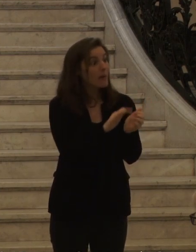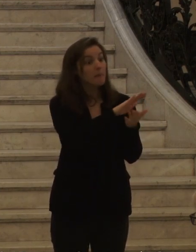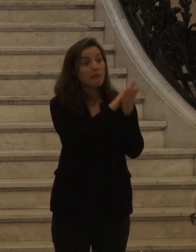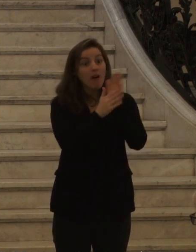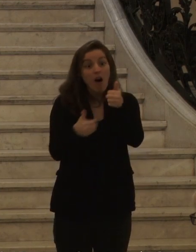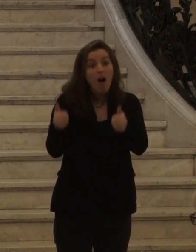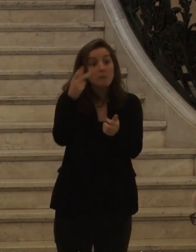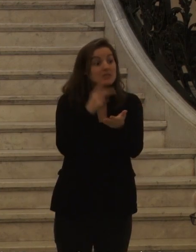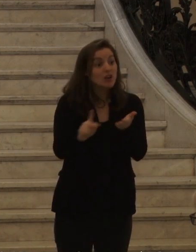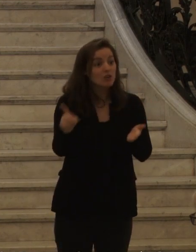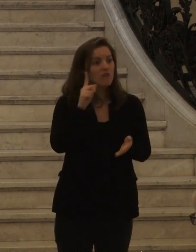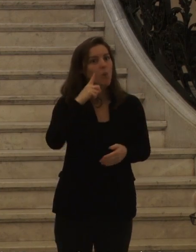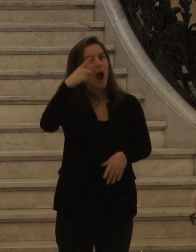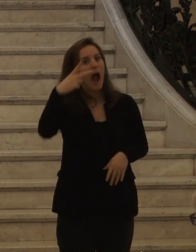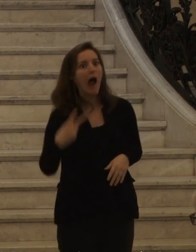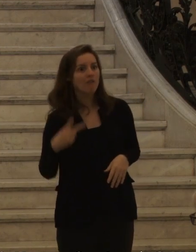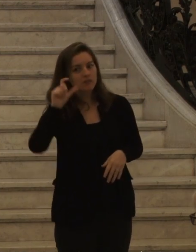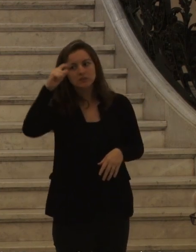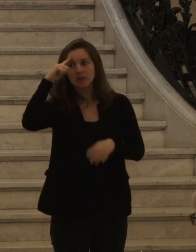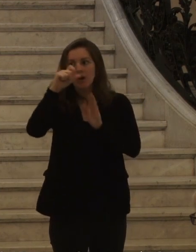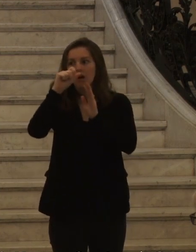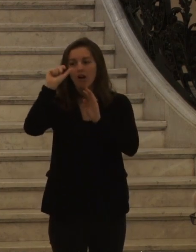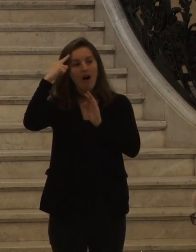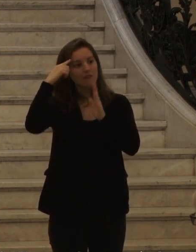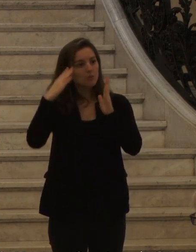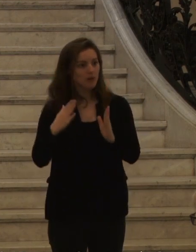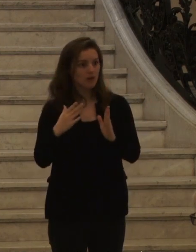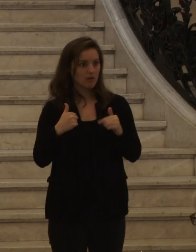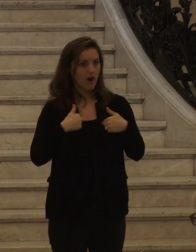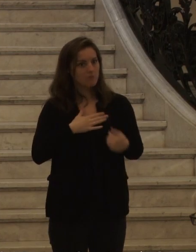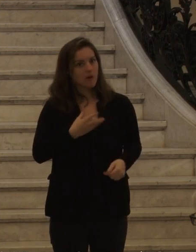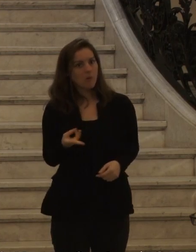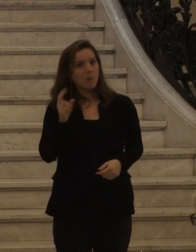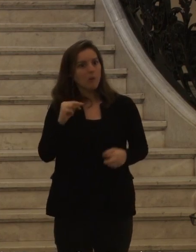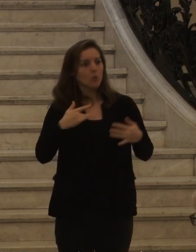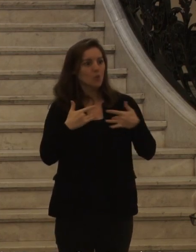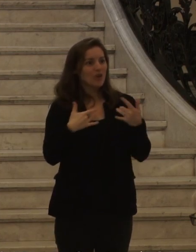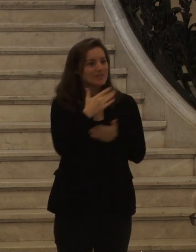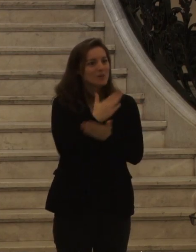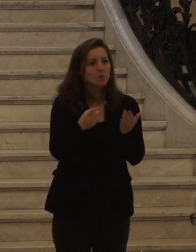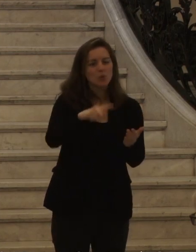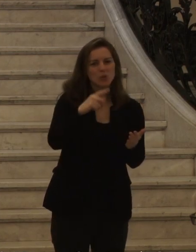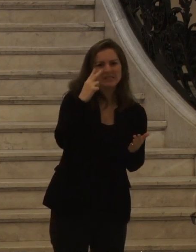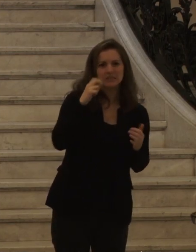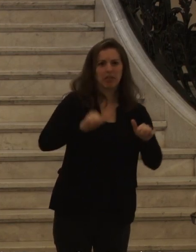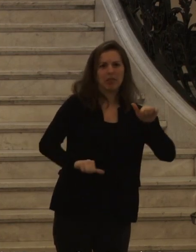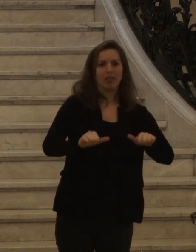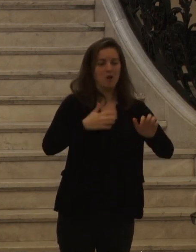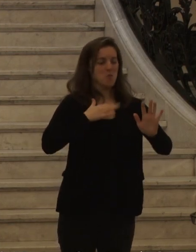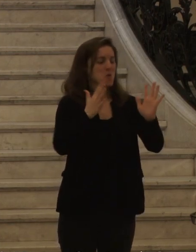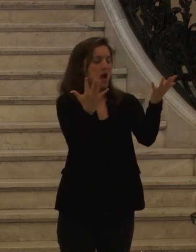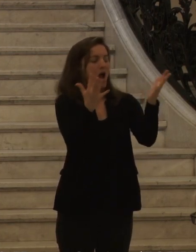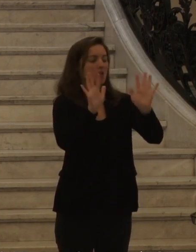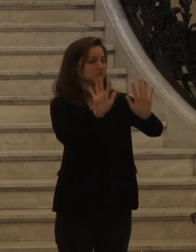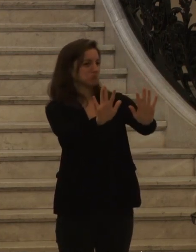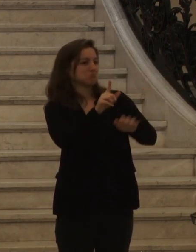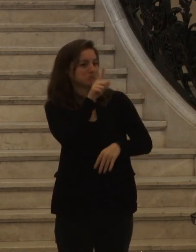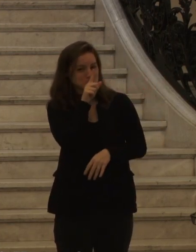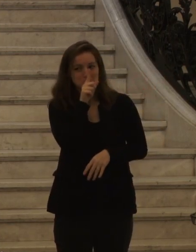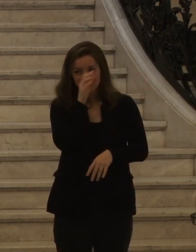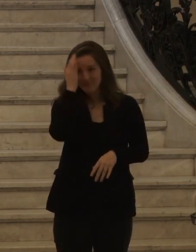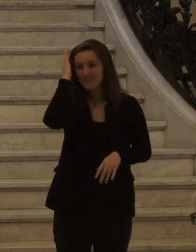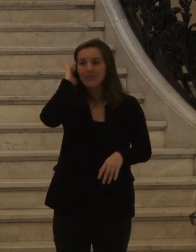secretary of half a state government. And trust me, I had my own worries, and I'm sure some of you have your doubts, leave it at that. But